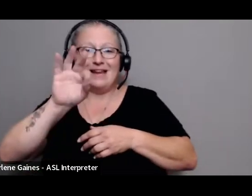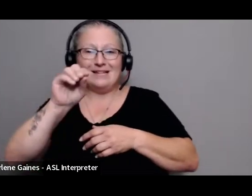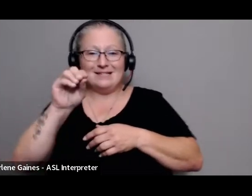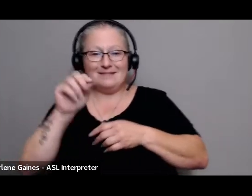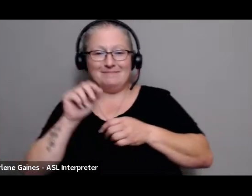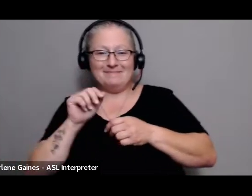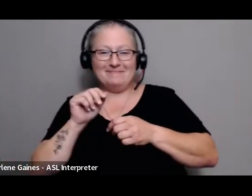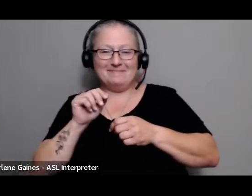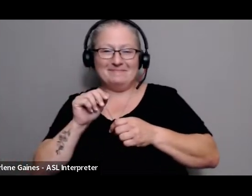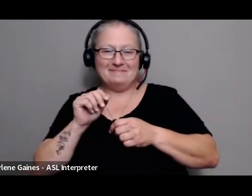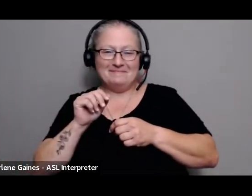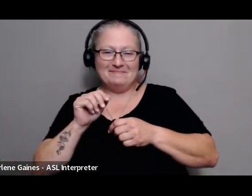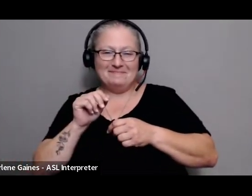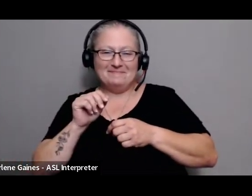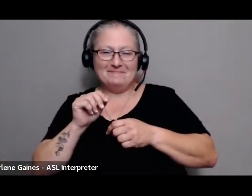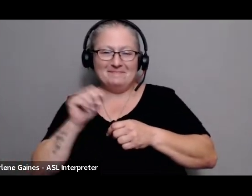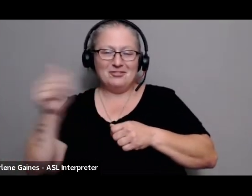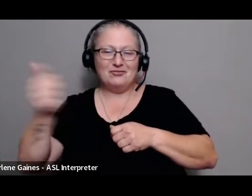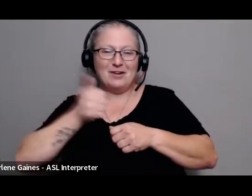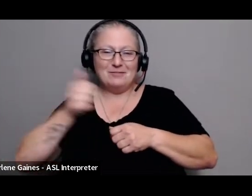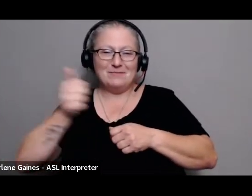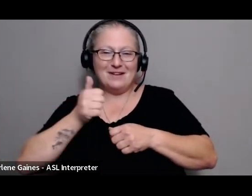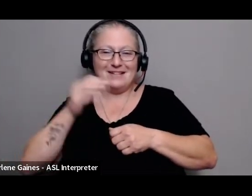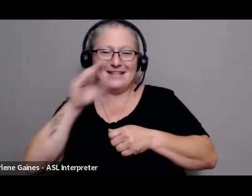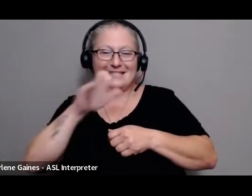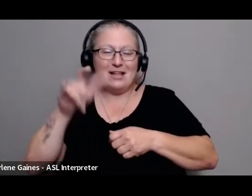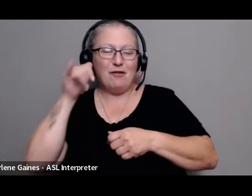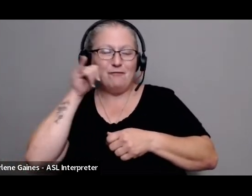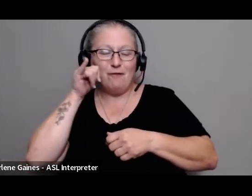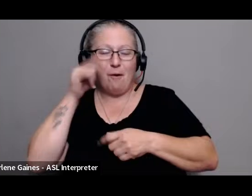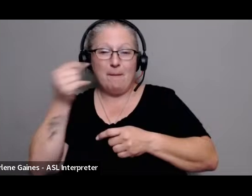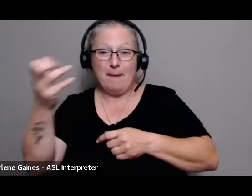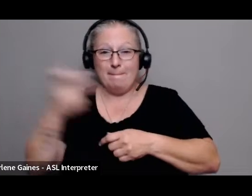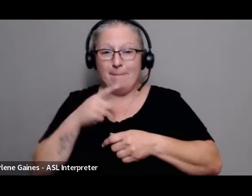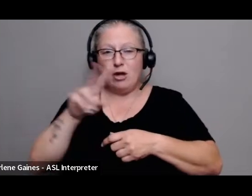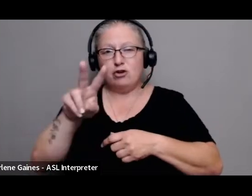$33,551.90. Transportation and cell phone reimbursements of